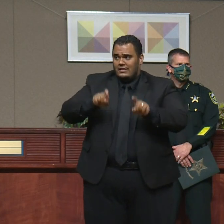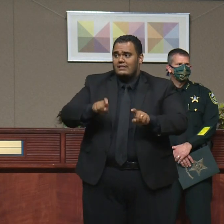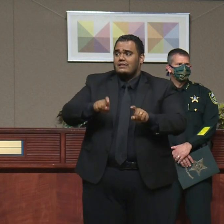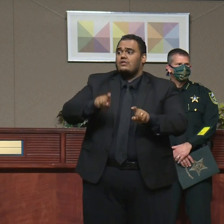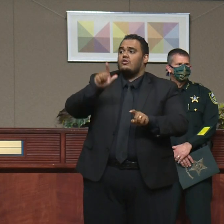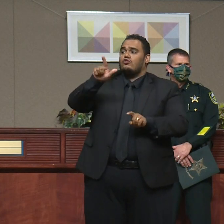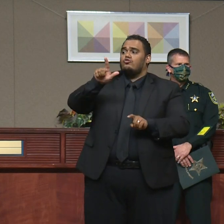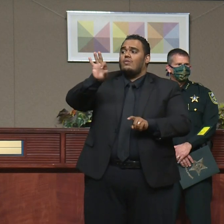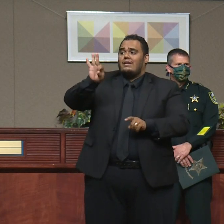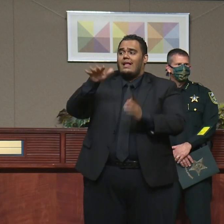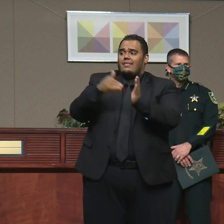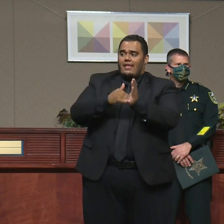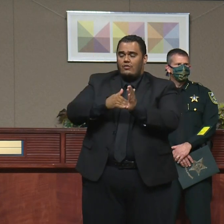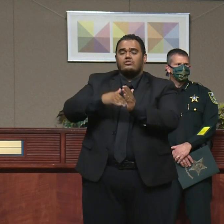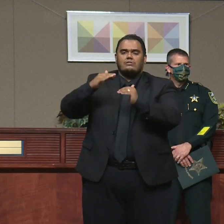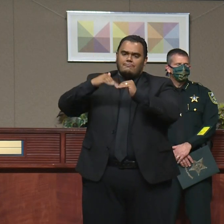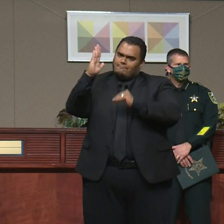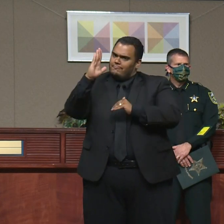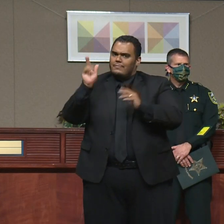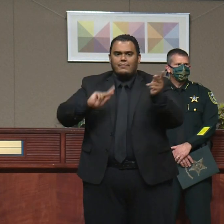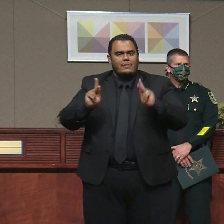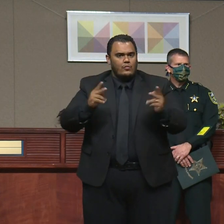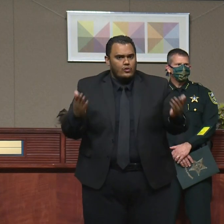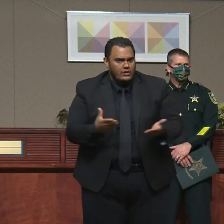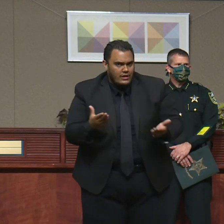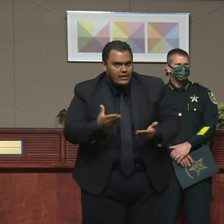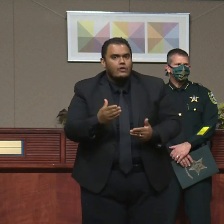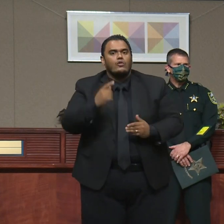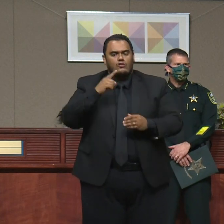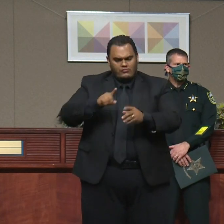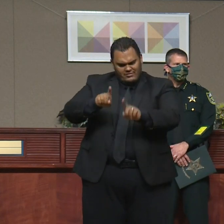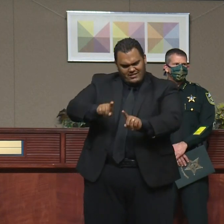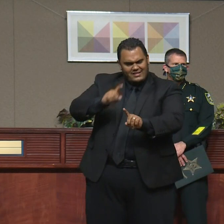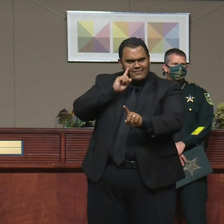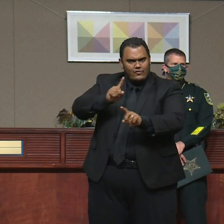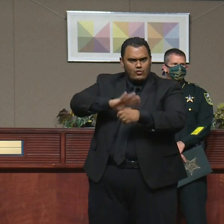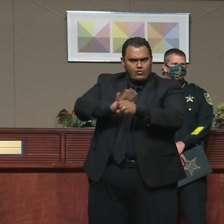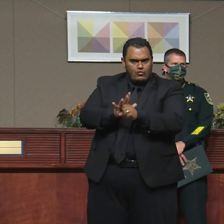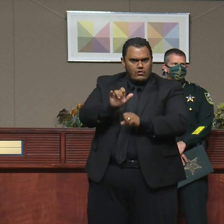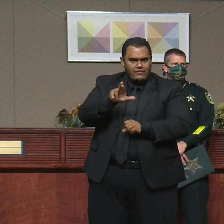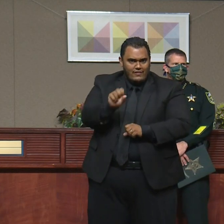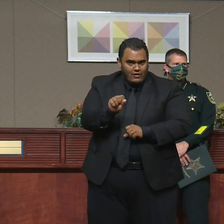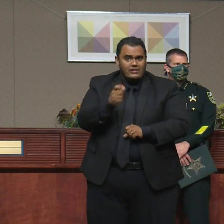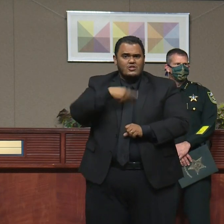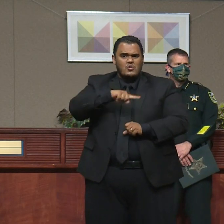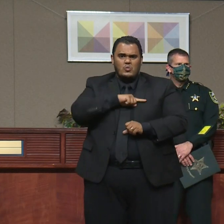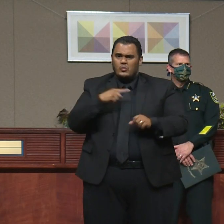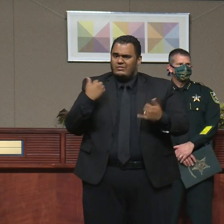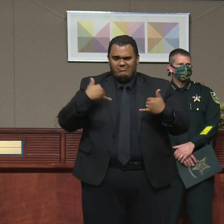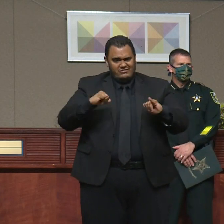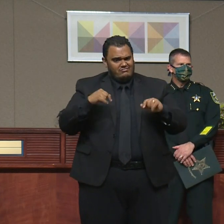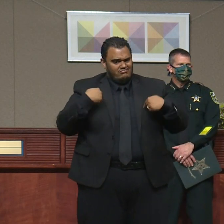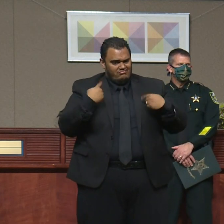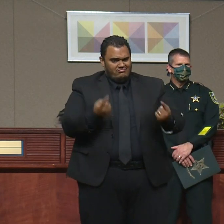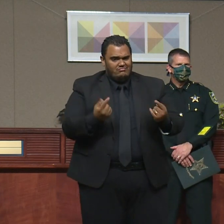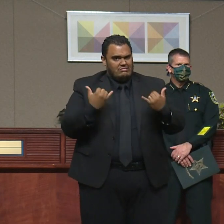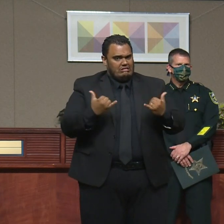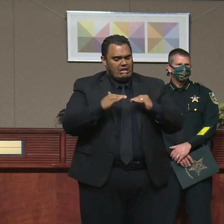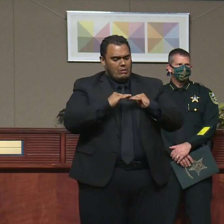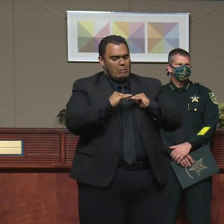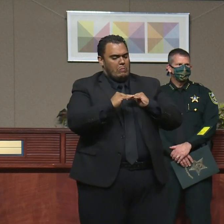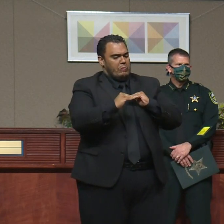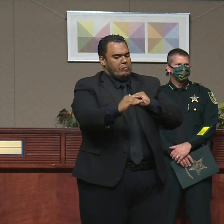individuals have been testing positive at the very low rates of 0.9% and